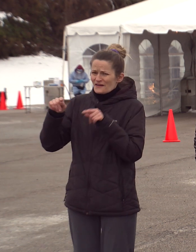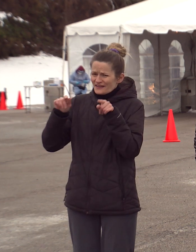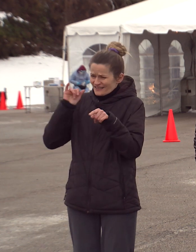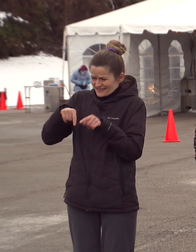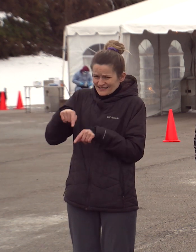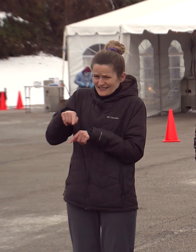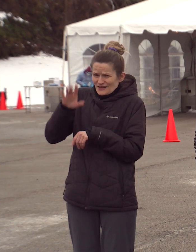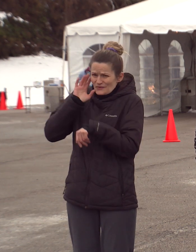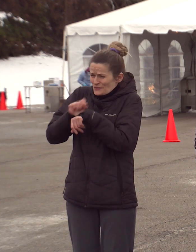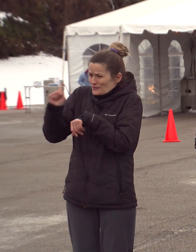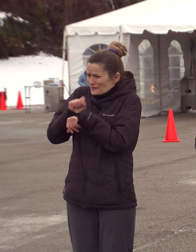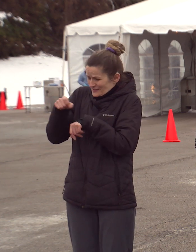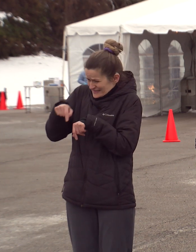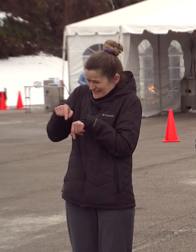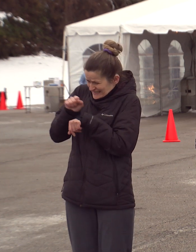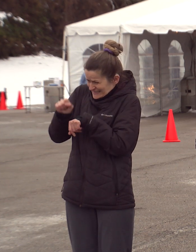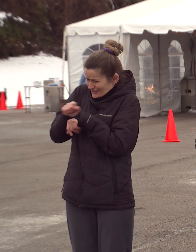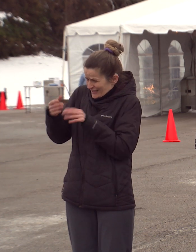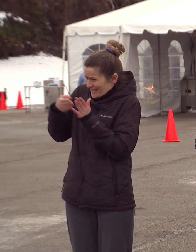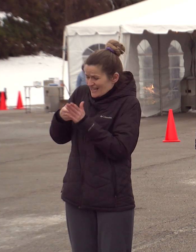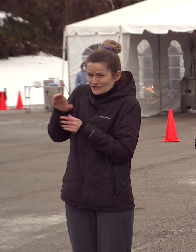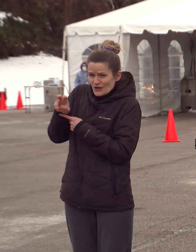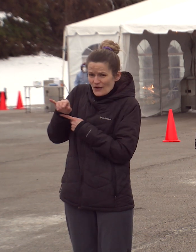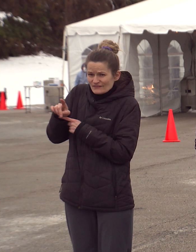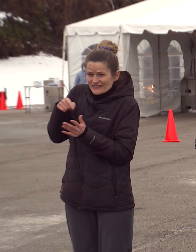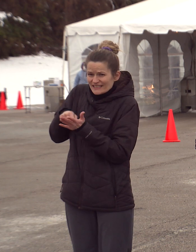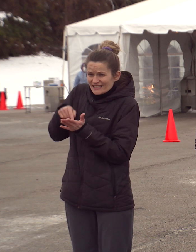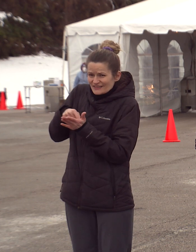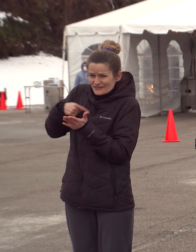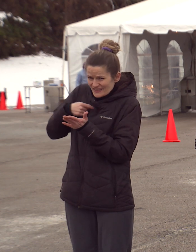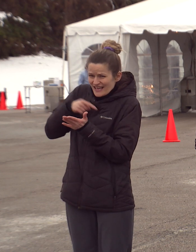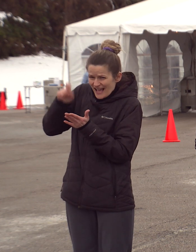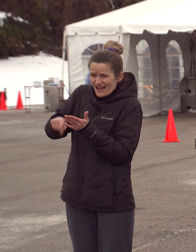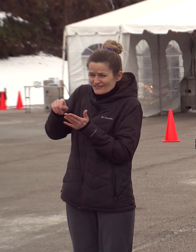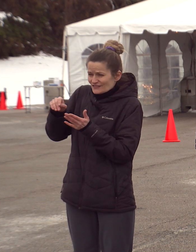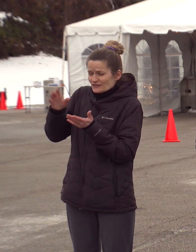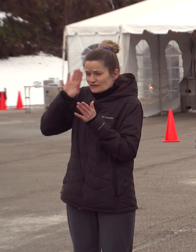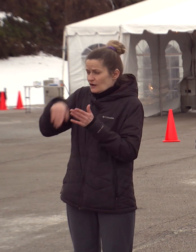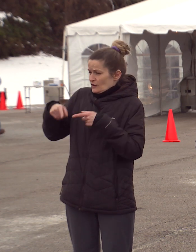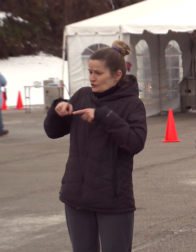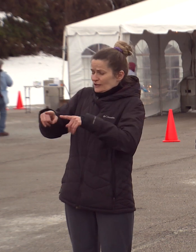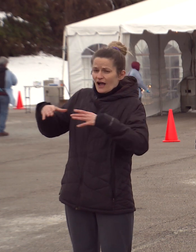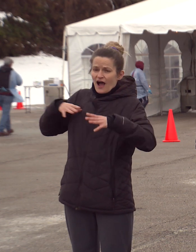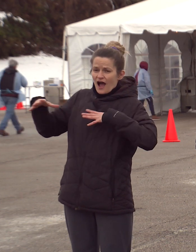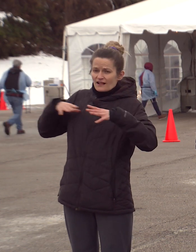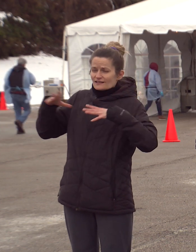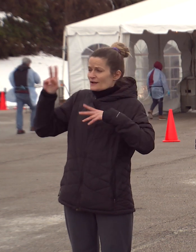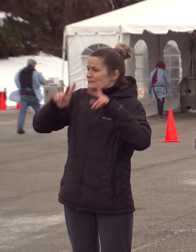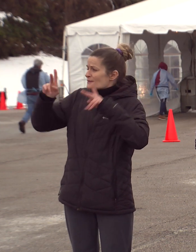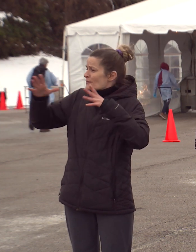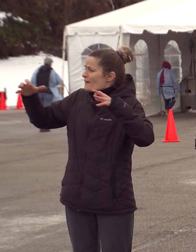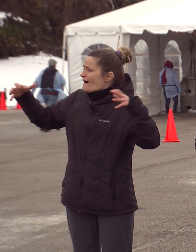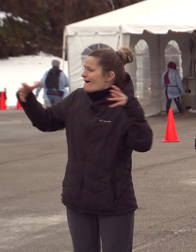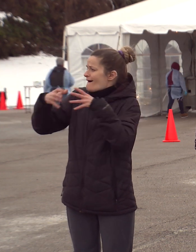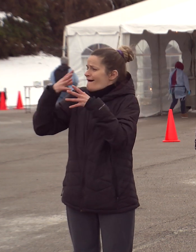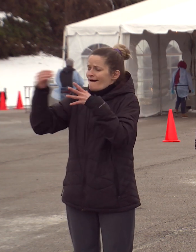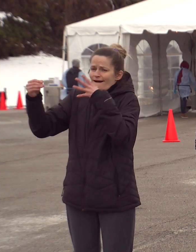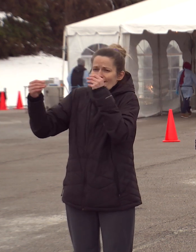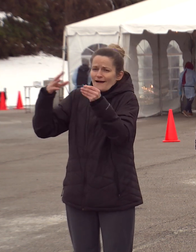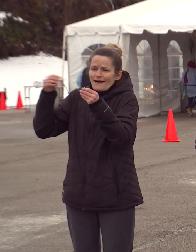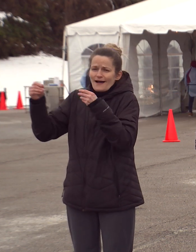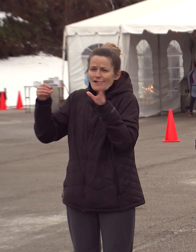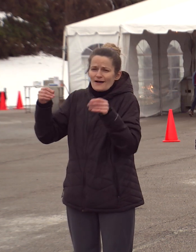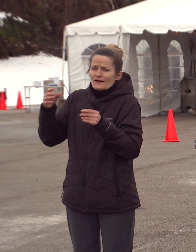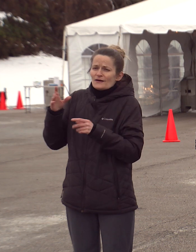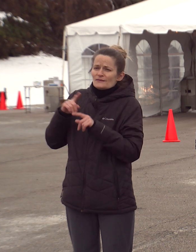Even though, especially as we moved into the holidays, we knew that folks wanted to be with their families and had been not having traditional holidays for